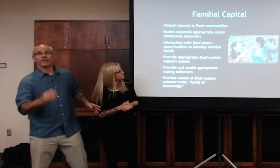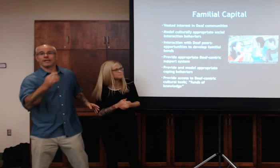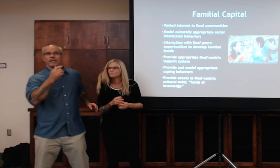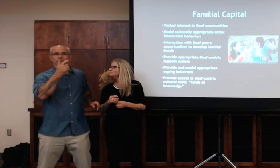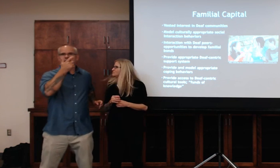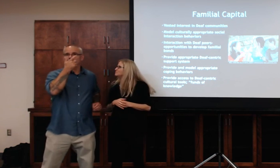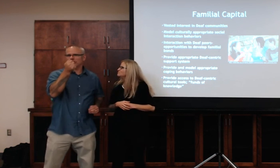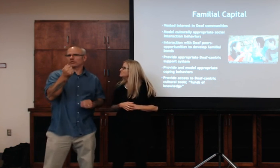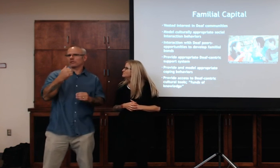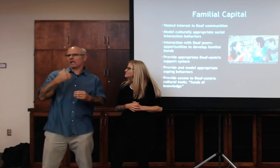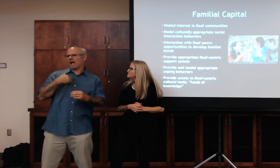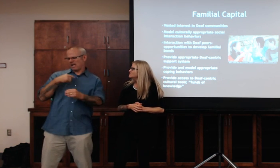So interesting.